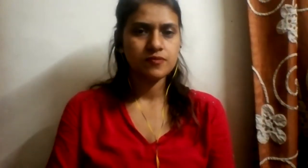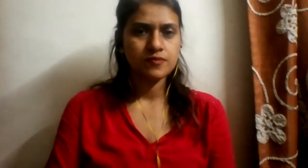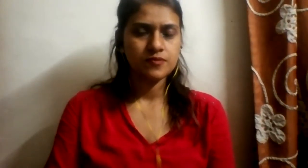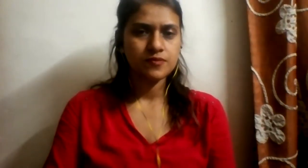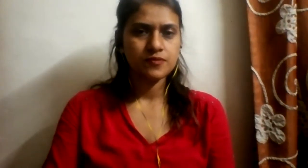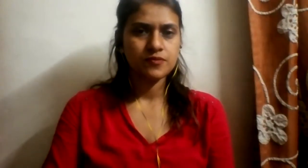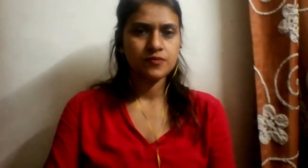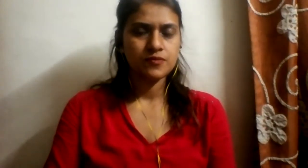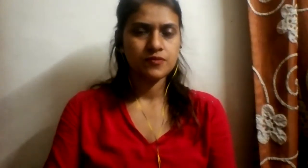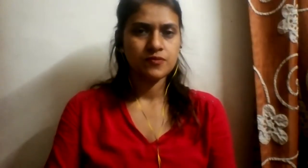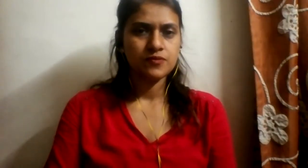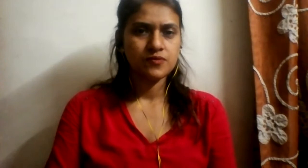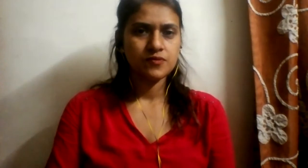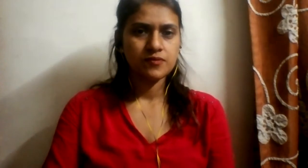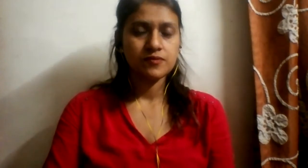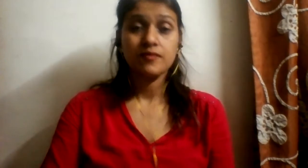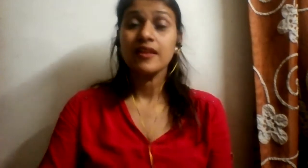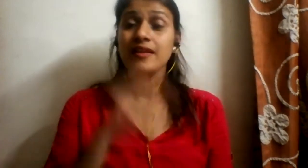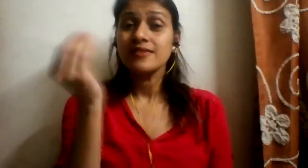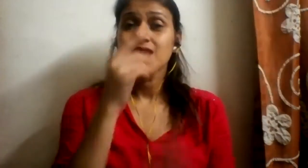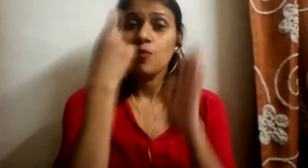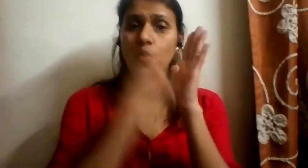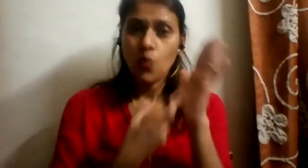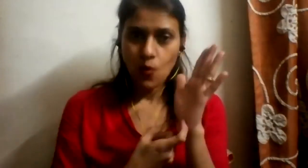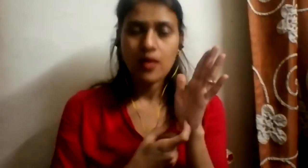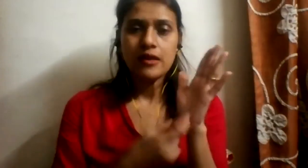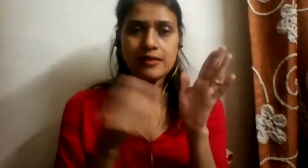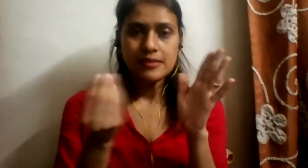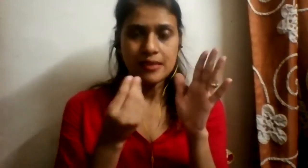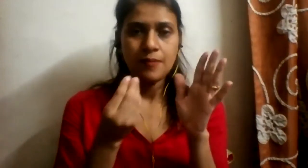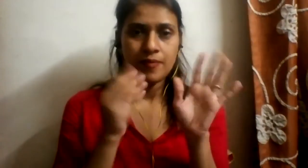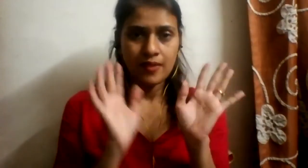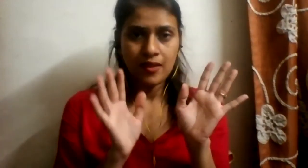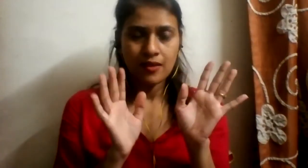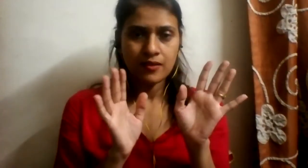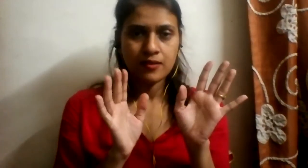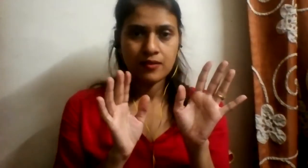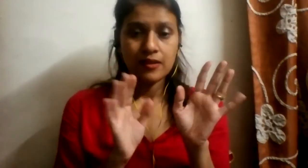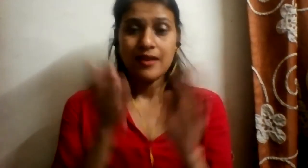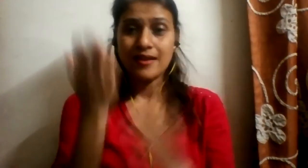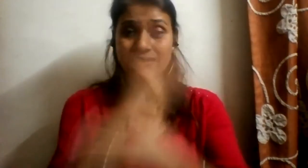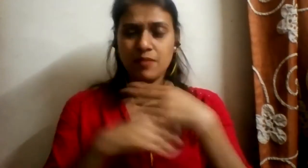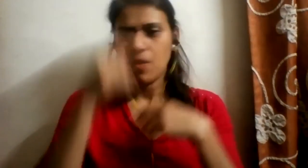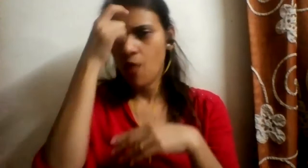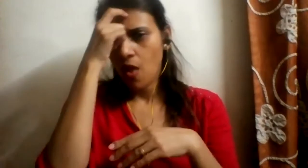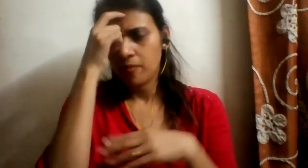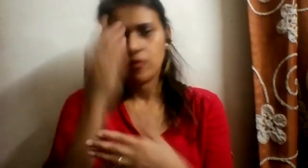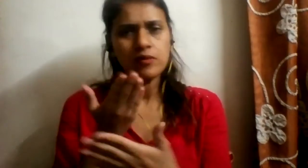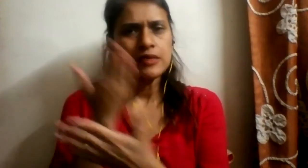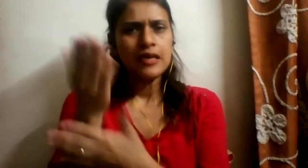certain, rule or certain, I raise a certain disability right issue, the first statement that the